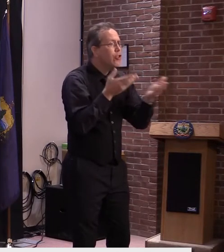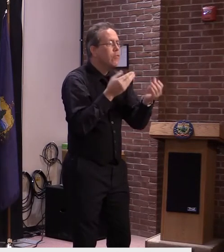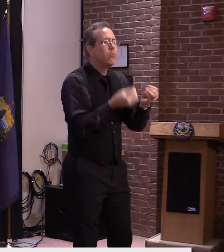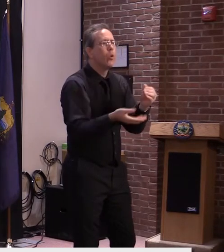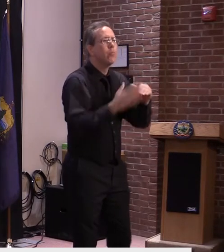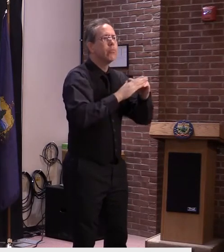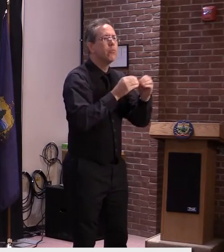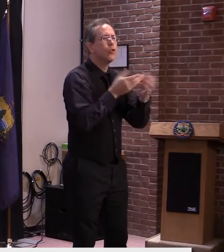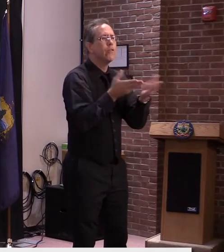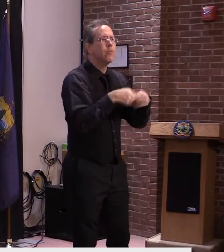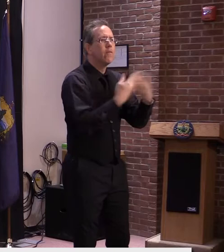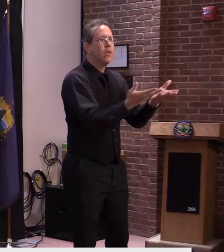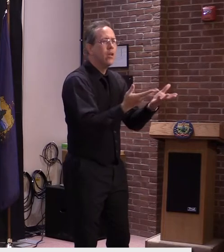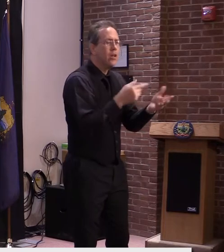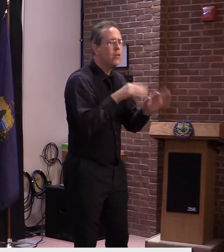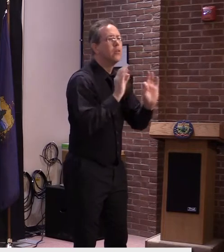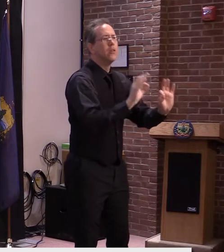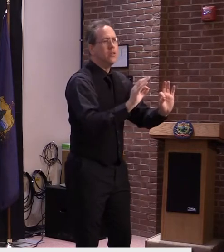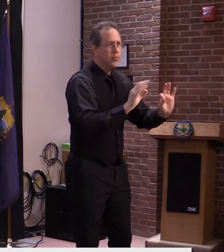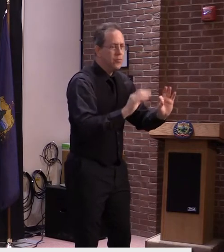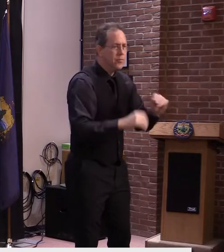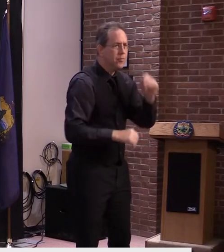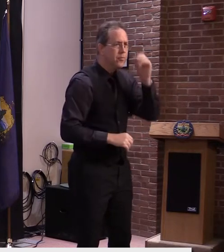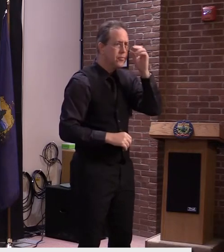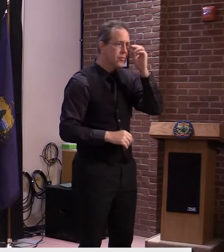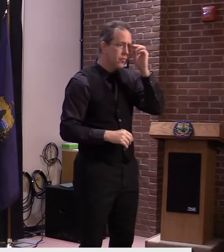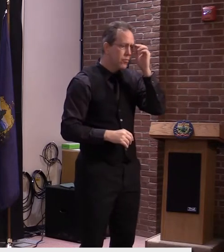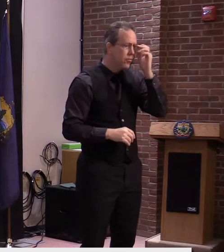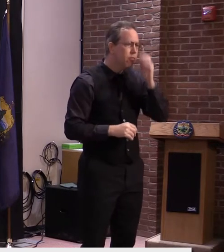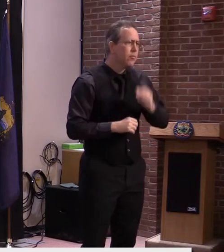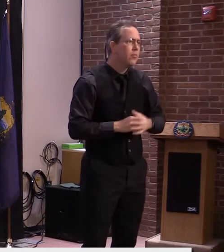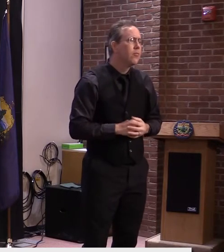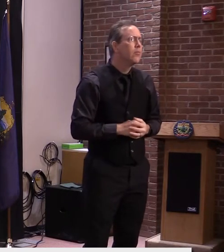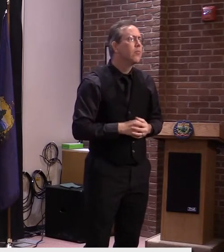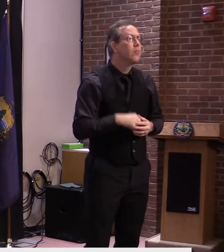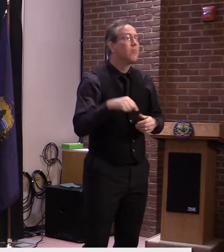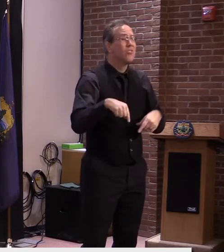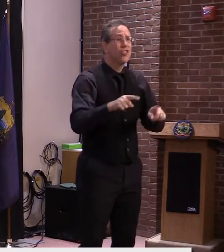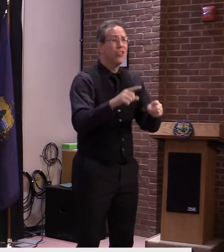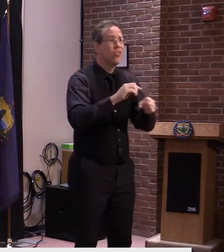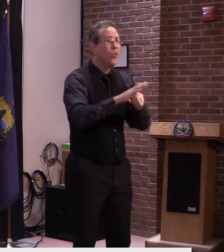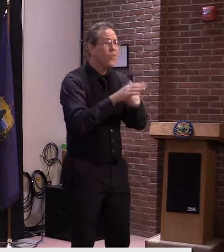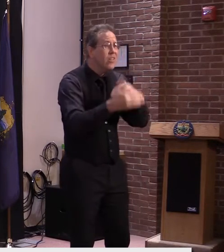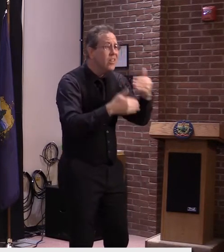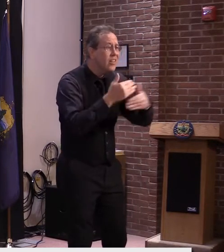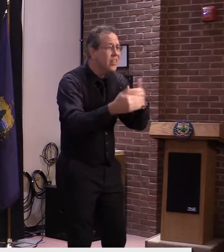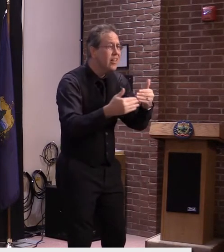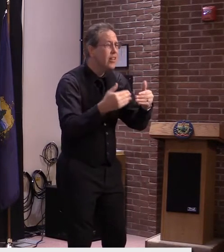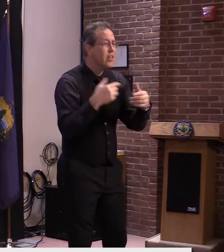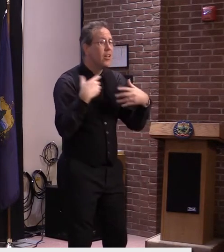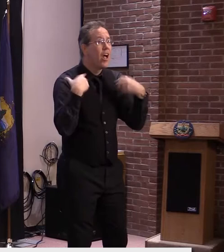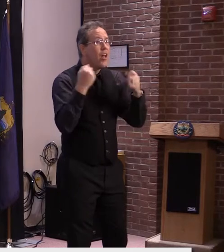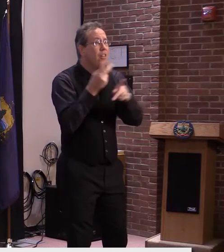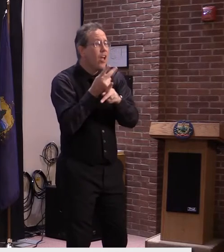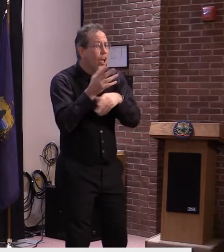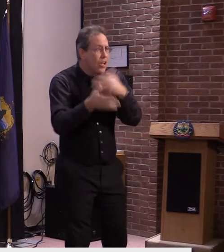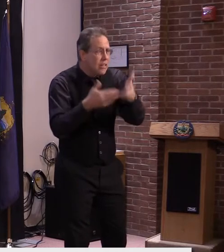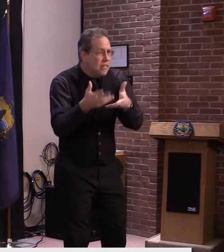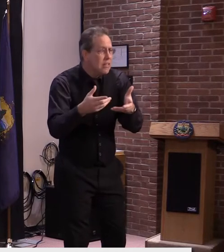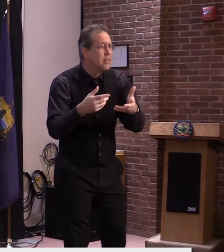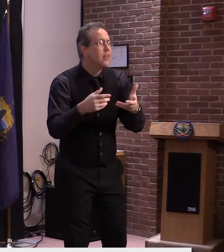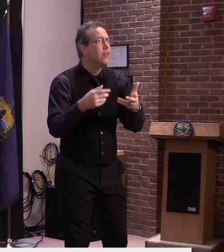Vermonters. During the pandemic, a lot of health care was delivered remotely, and many people were able to apply